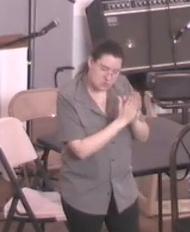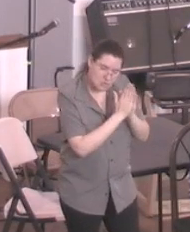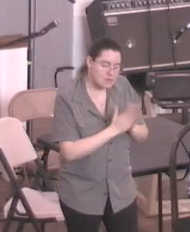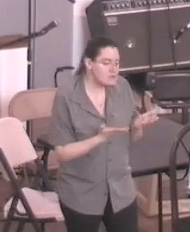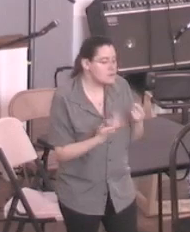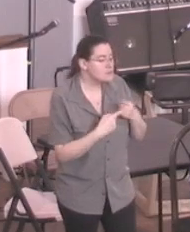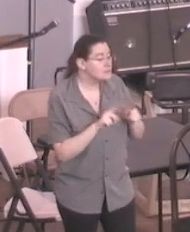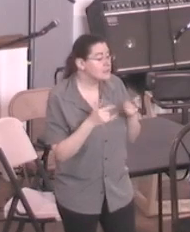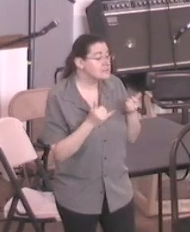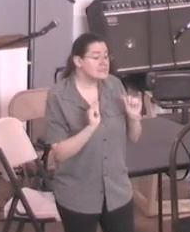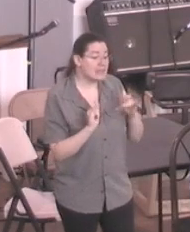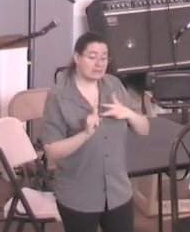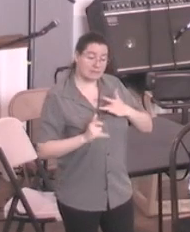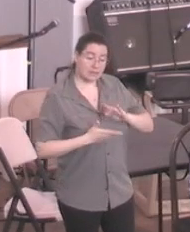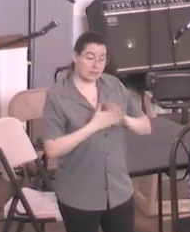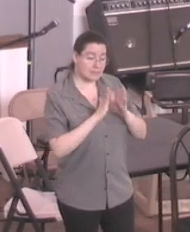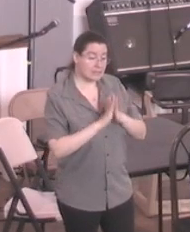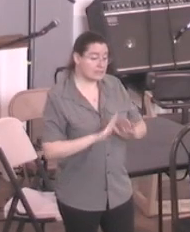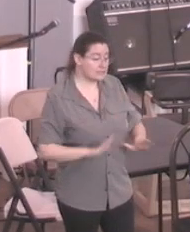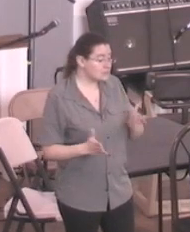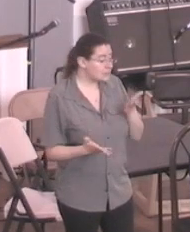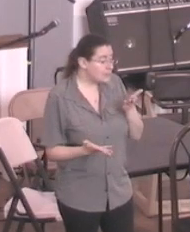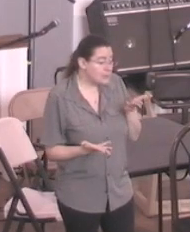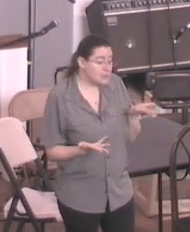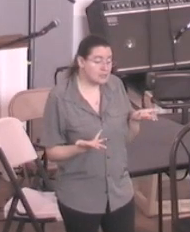but still no peace, no